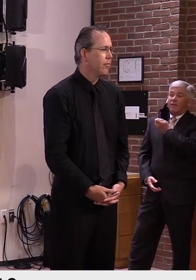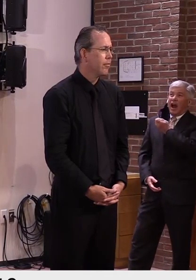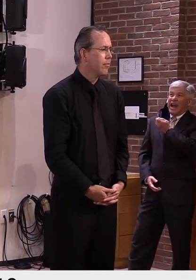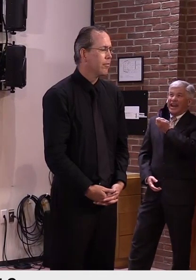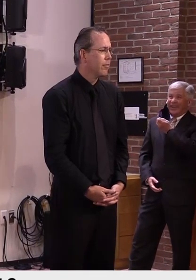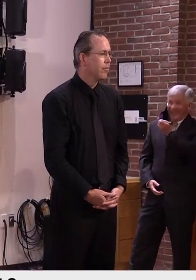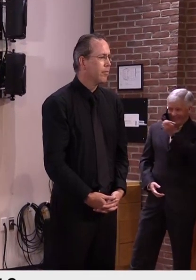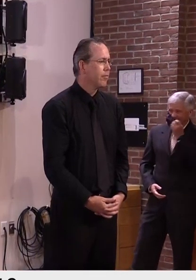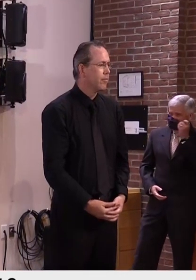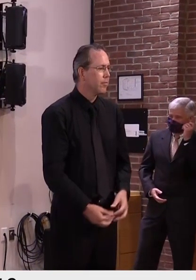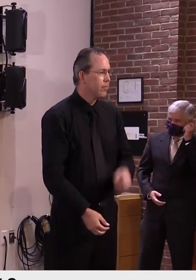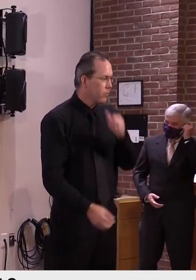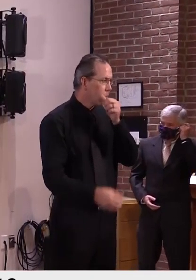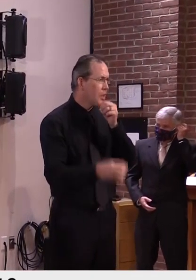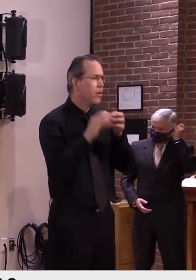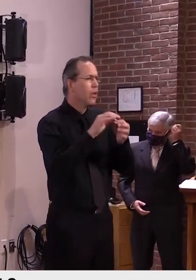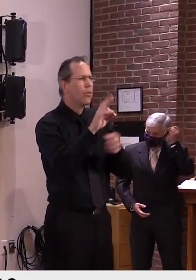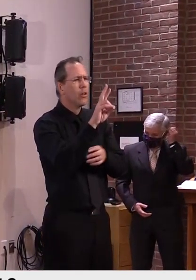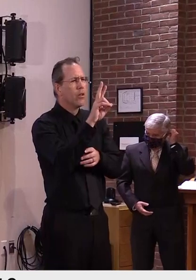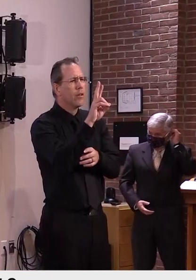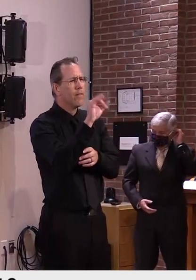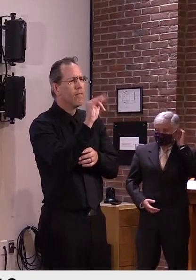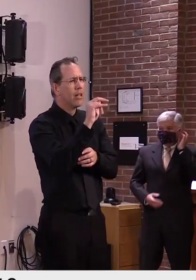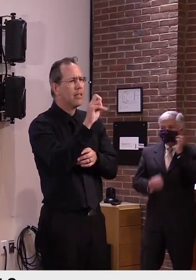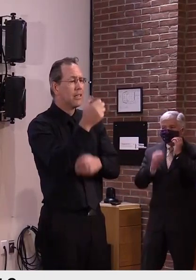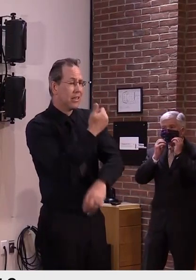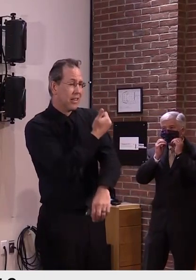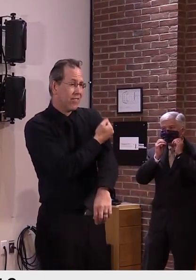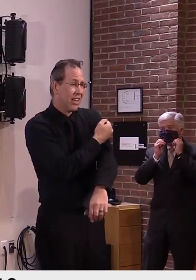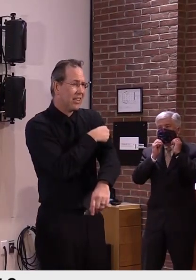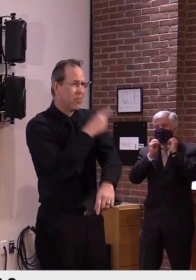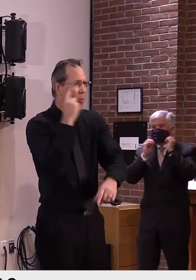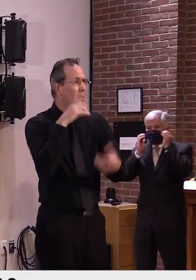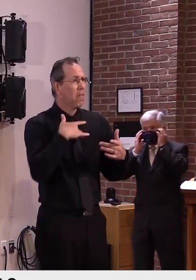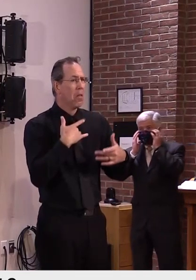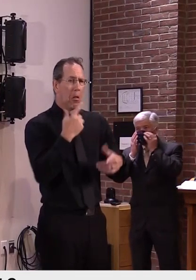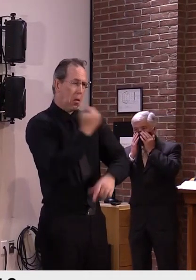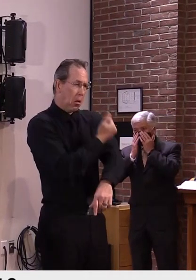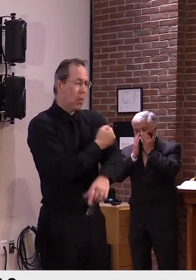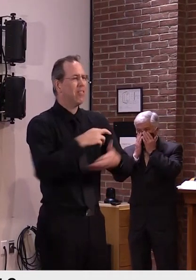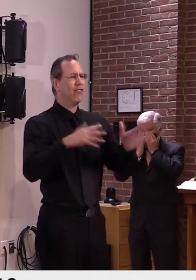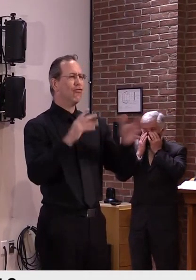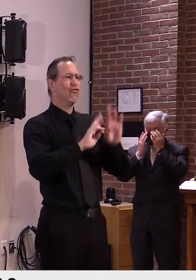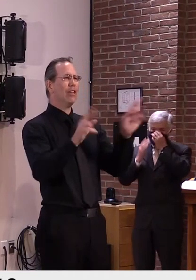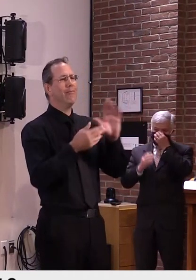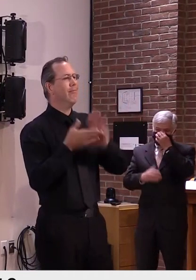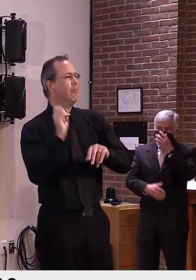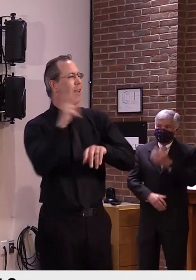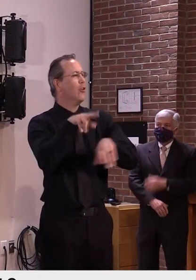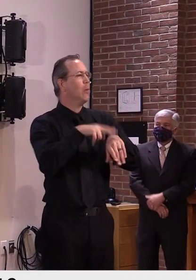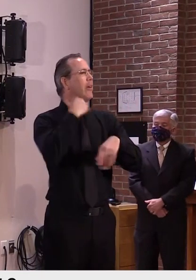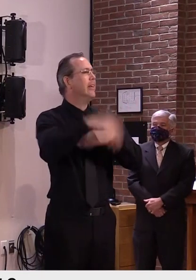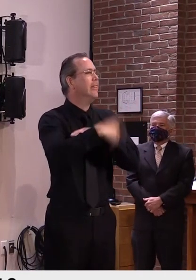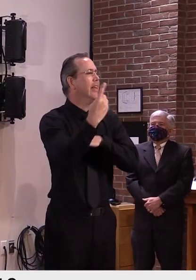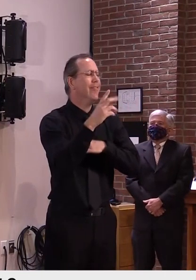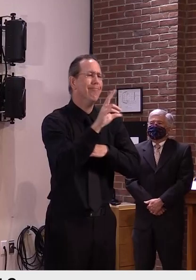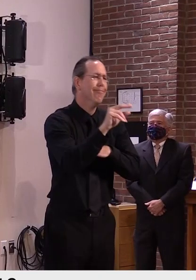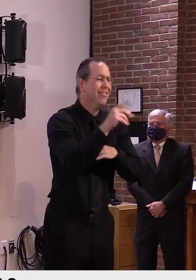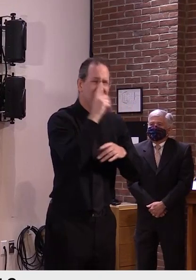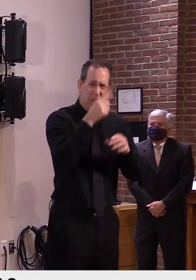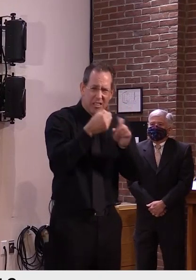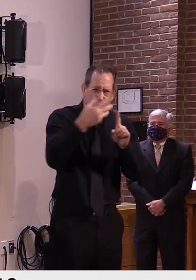and what people should expect when they hear a vaccine has been approved? And are wondering, you know, when they might be able to go back to quote unquote normal.